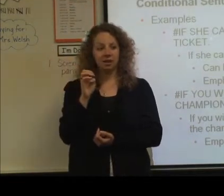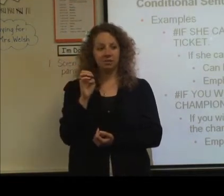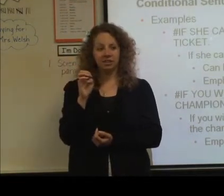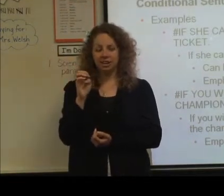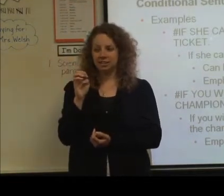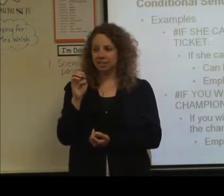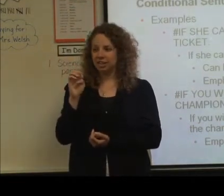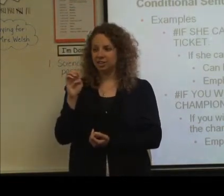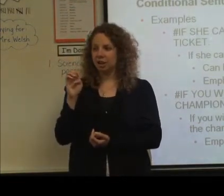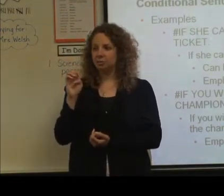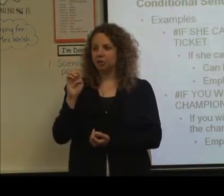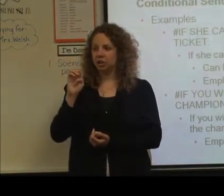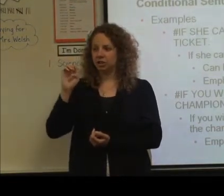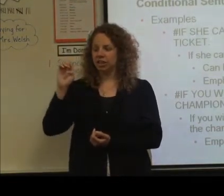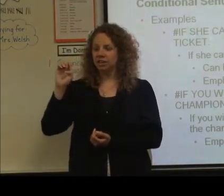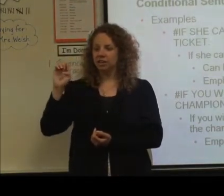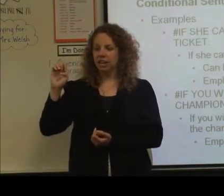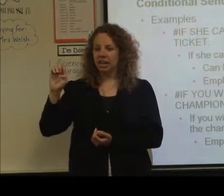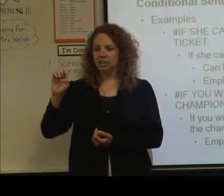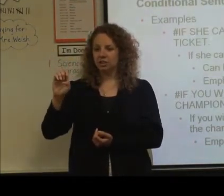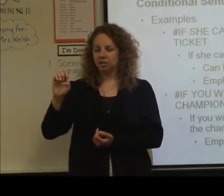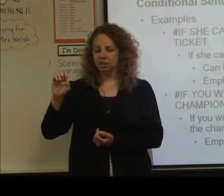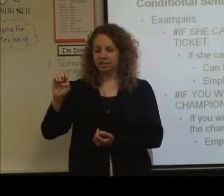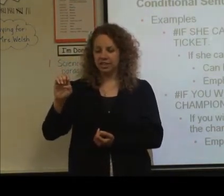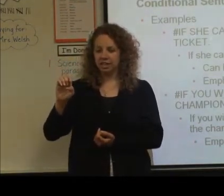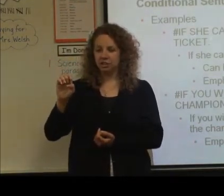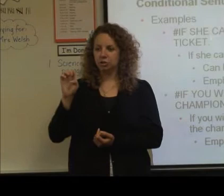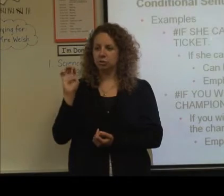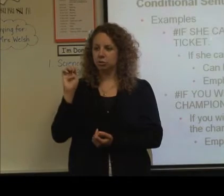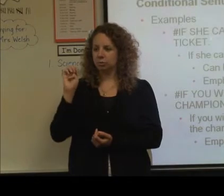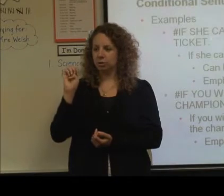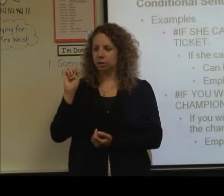really liked that I saw was early, and it starts here. So normally you go